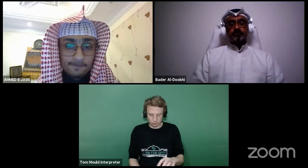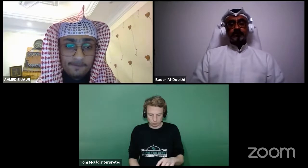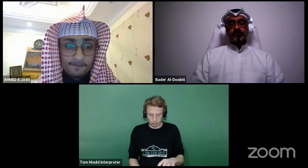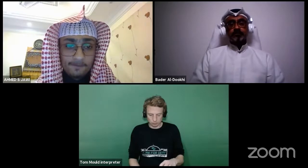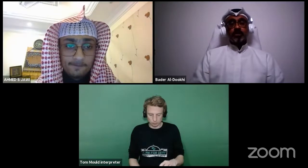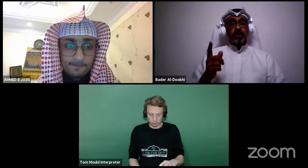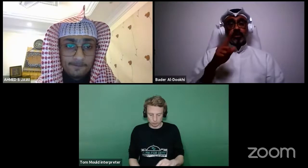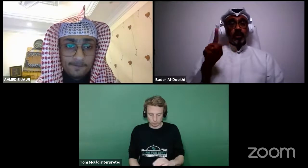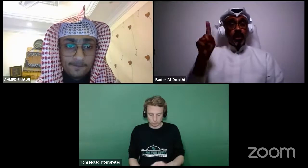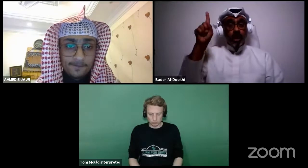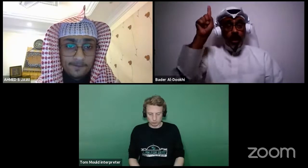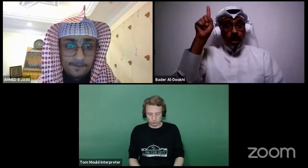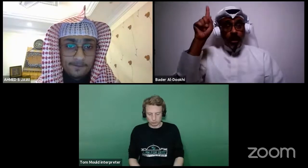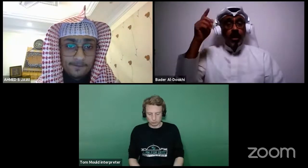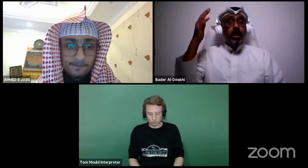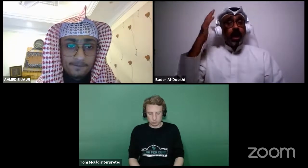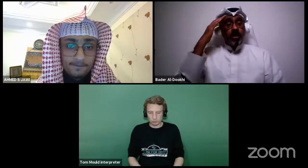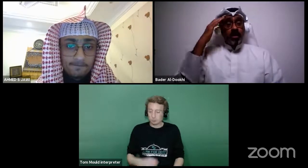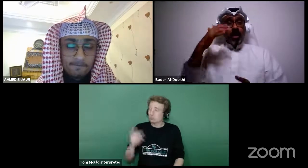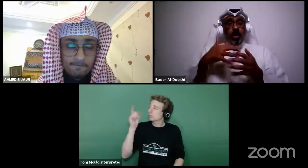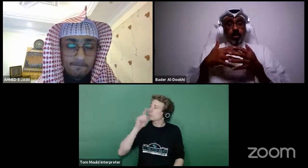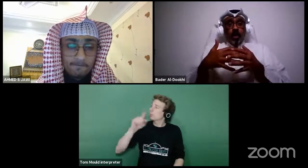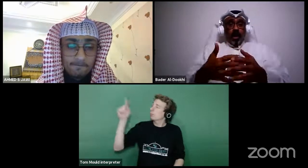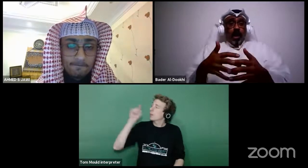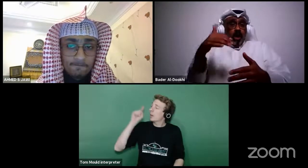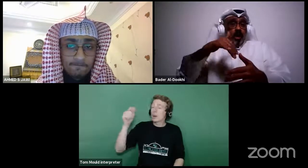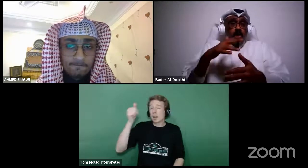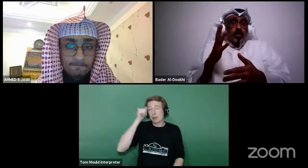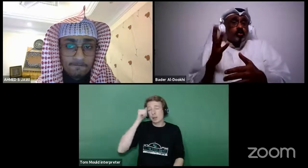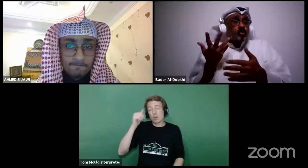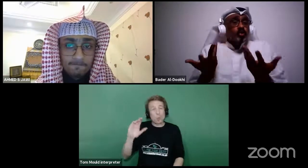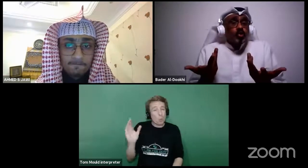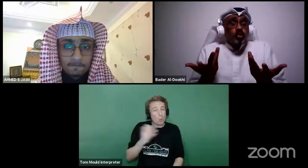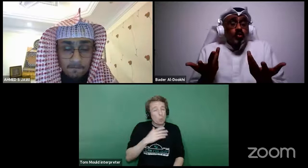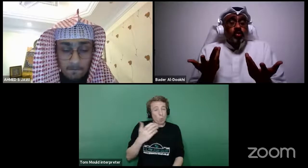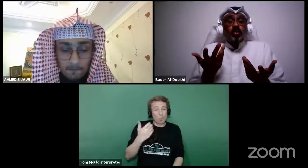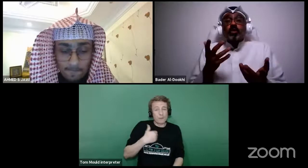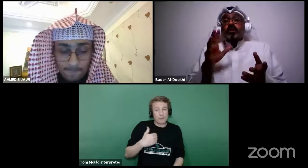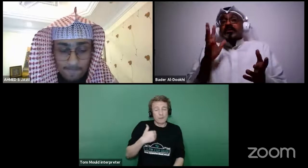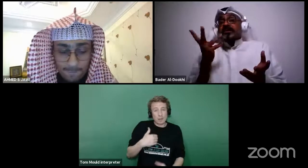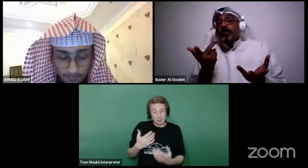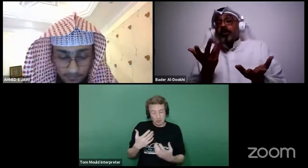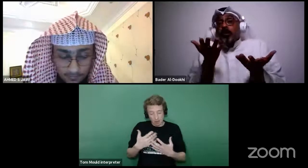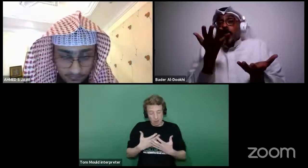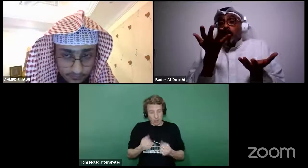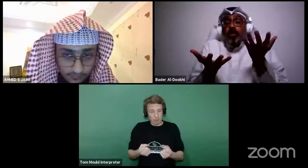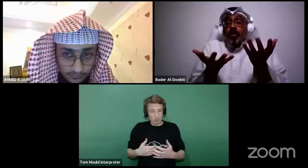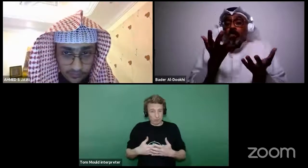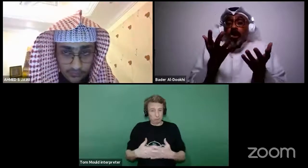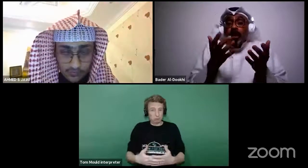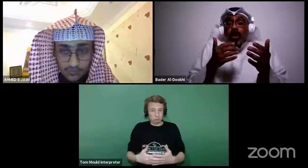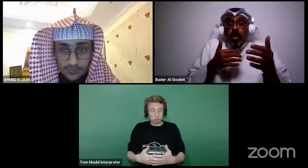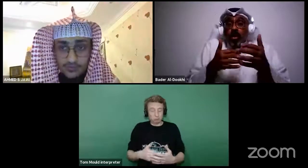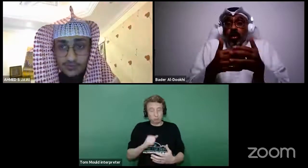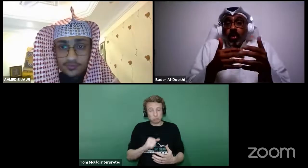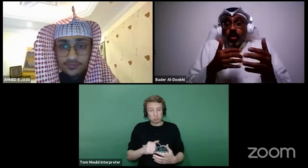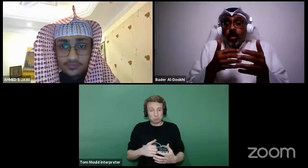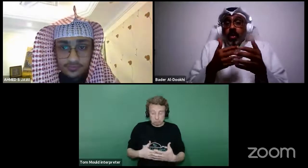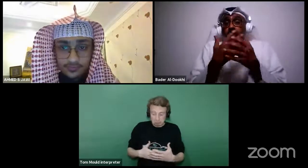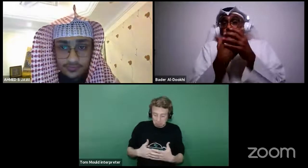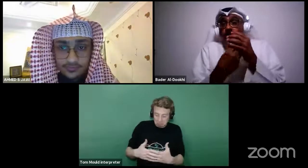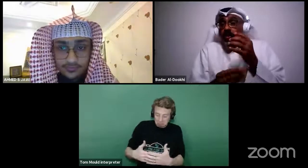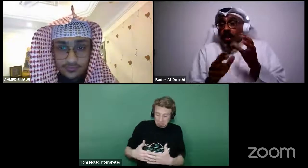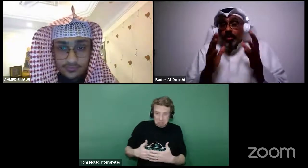Allah knows what every female bears, and by how much the wombs fall short of their time or number,